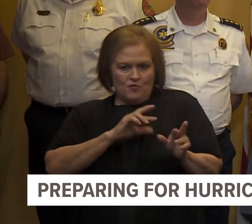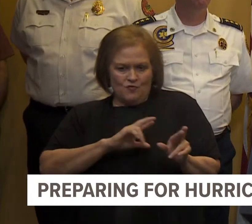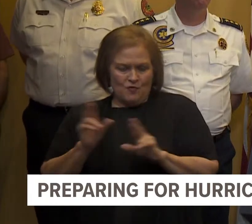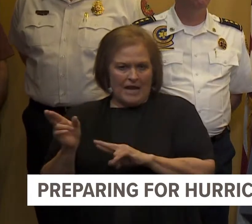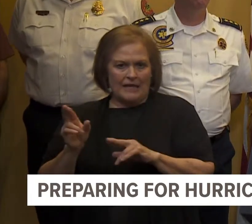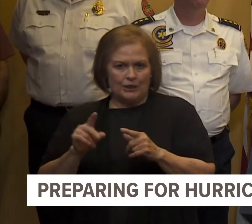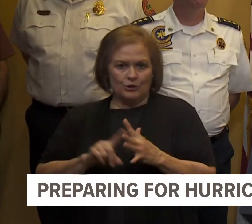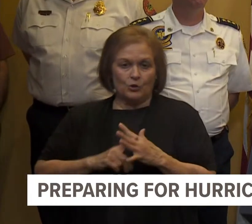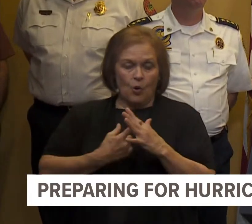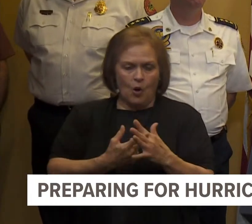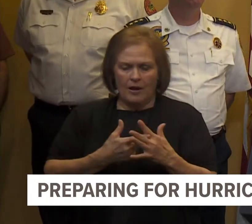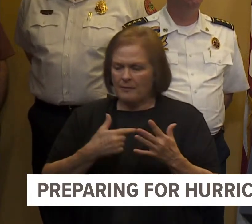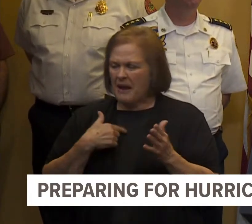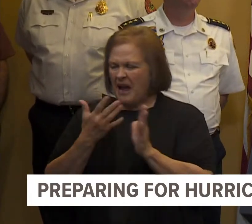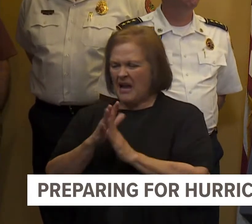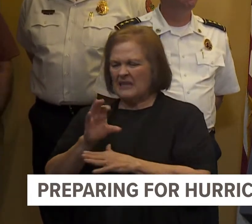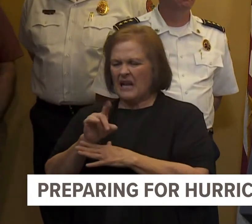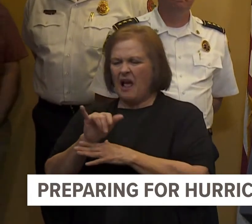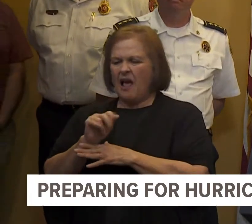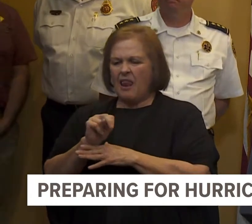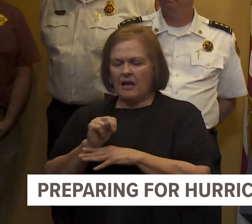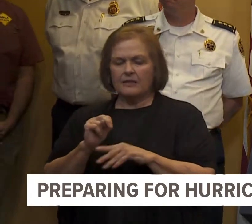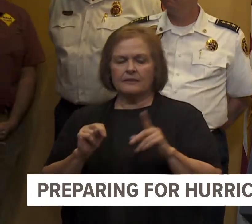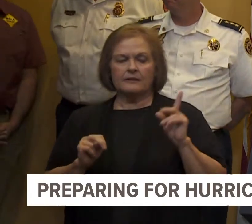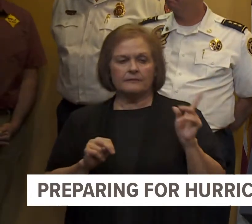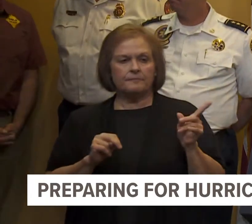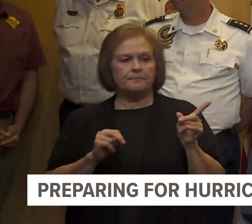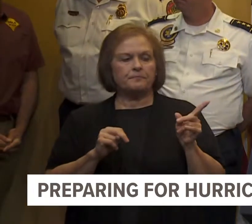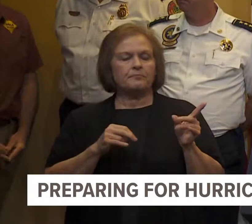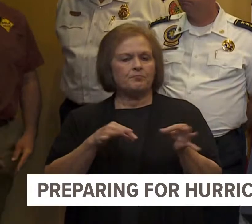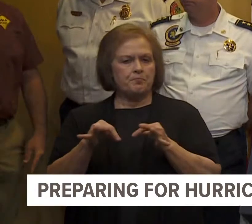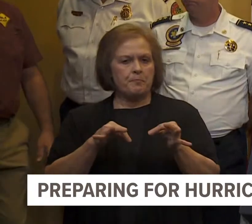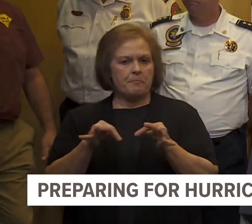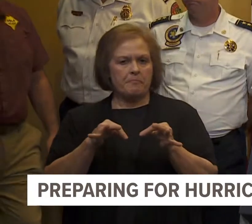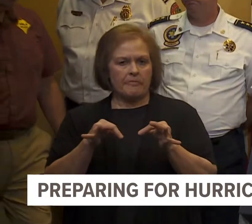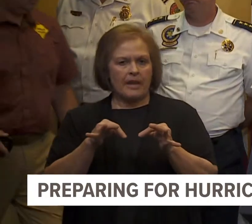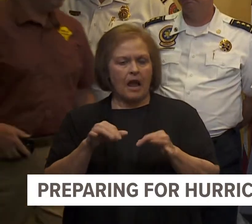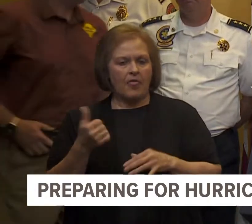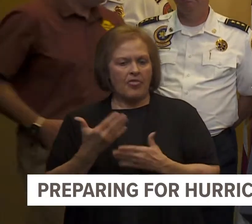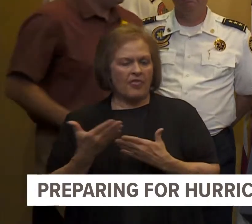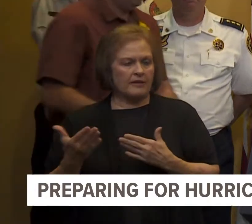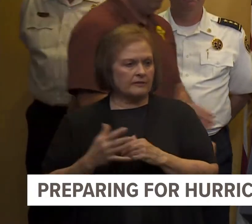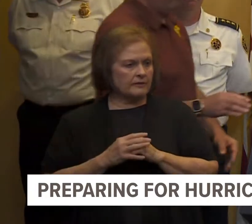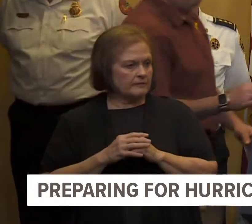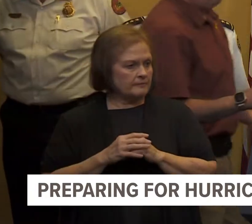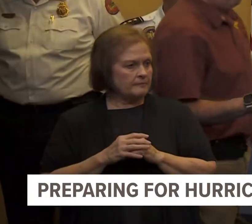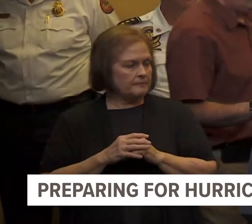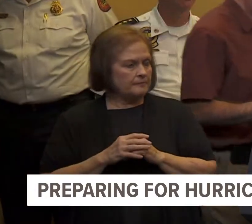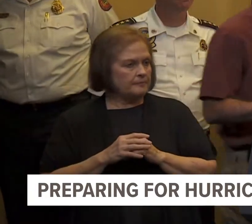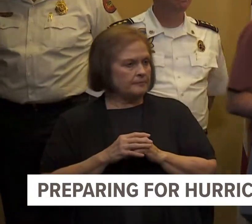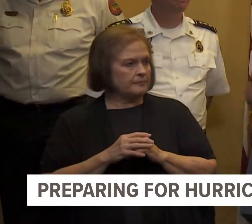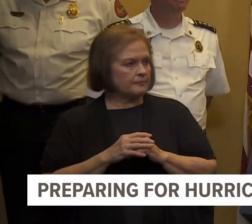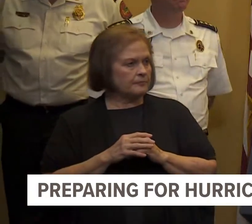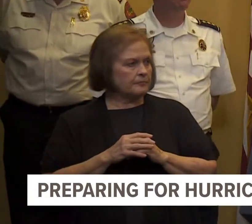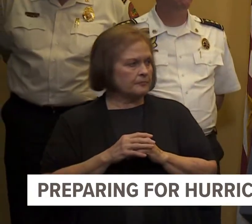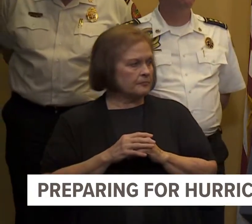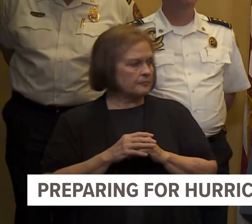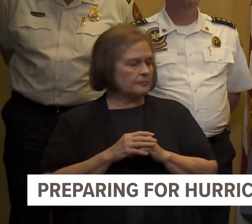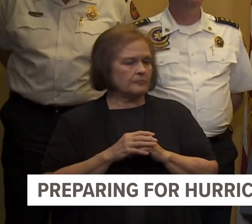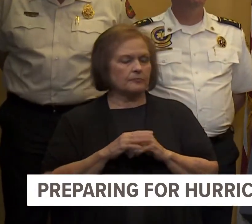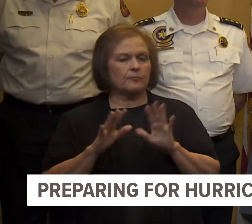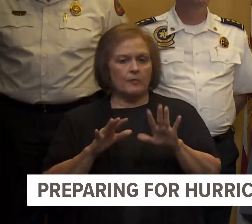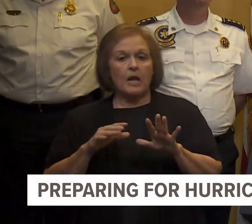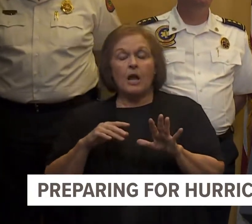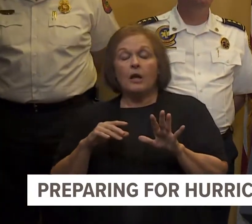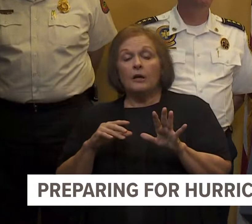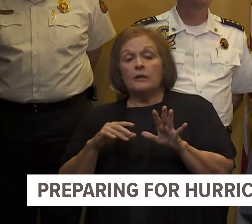to enact. I'm going to ask Colin to come up and just walk you through some other. Thank you.